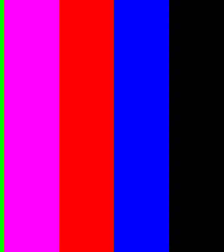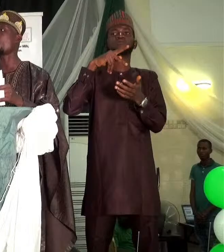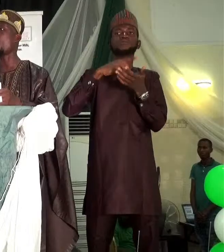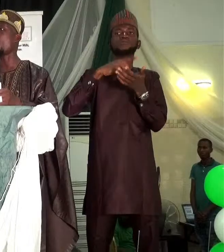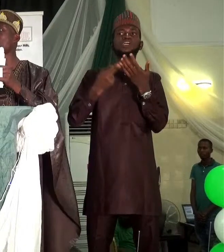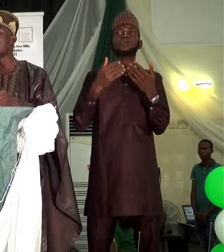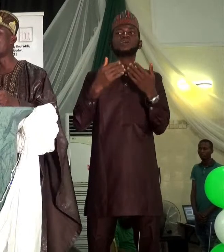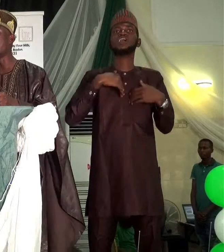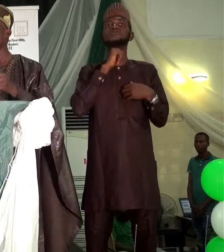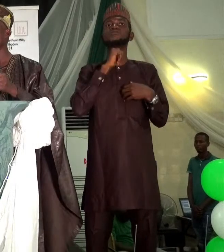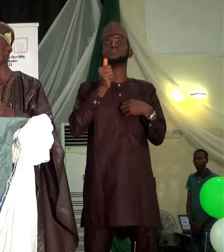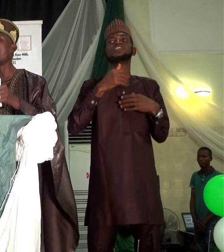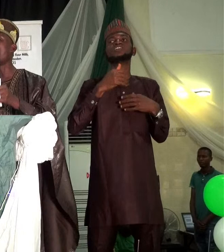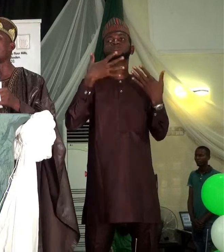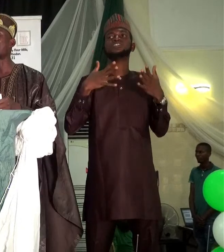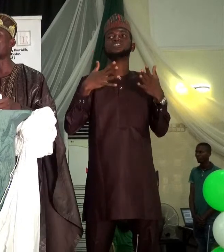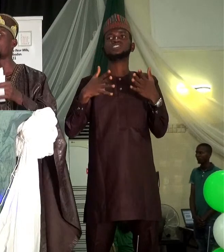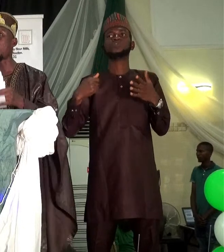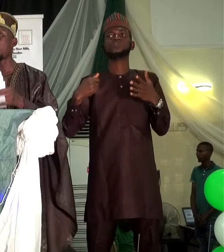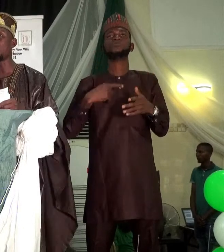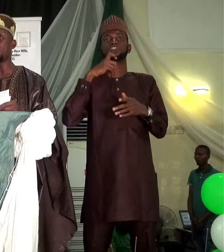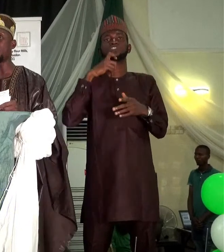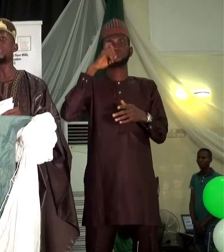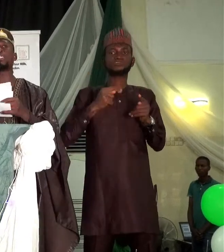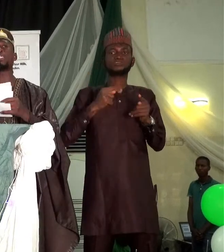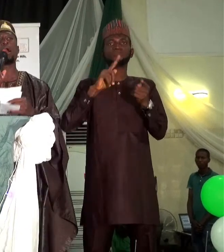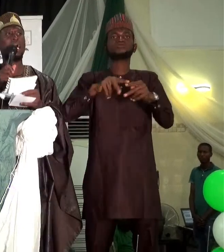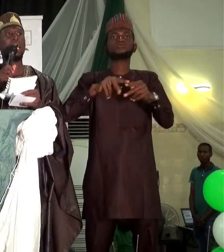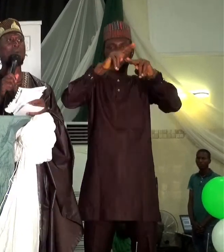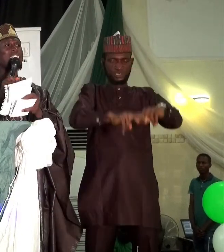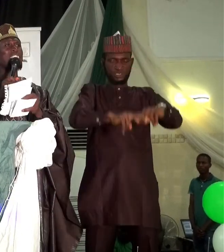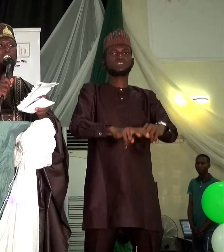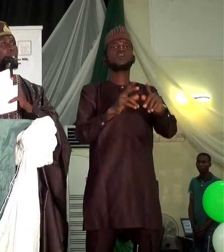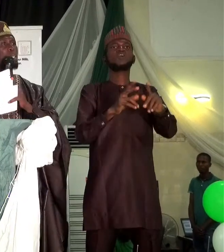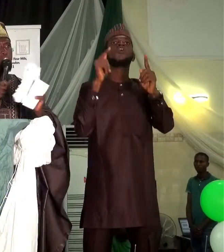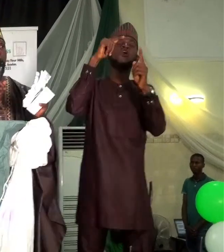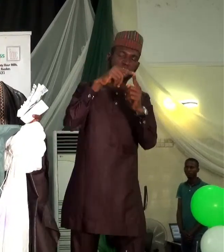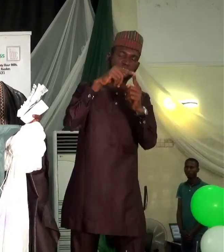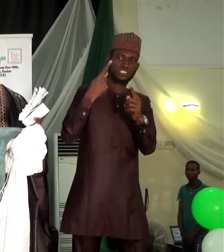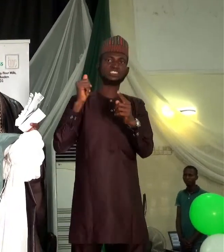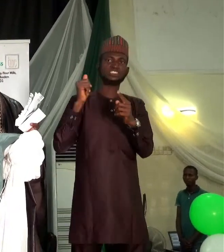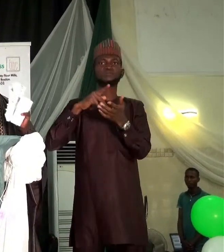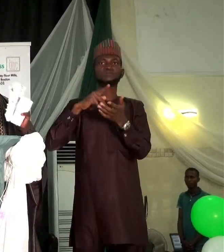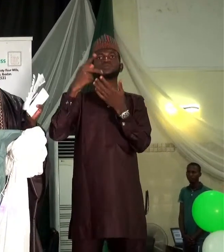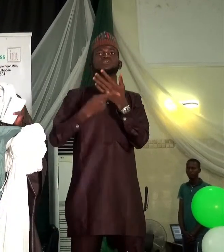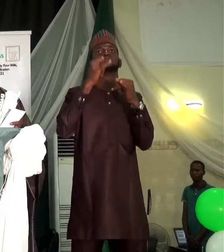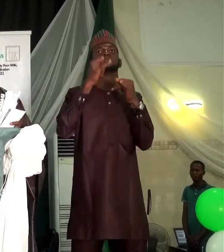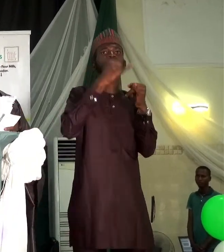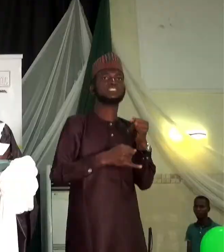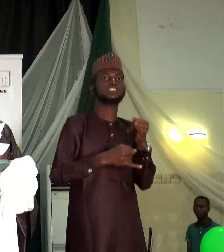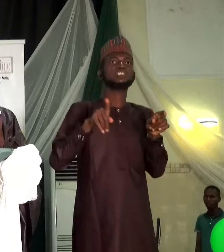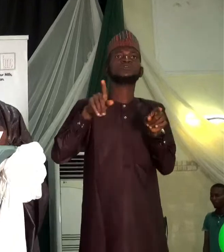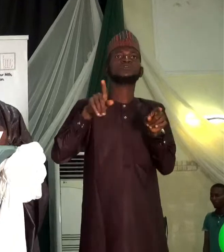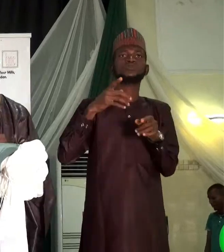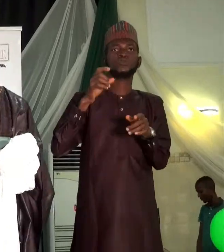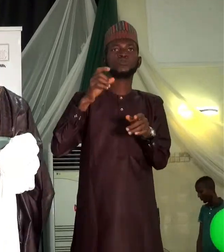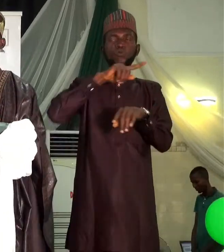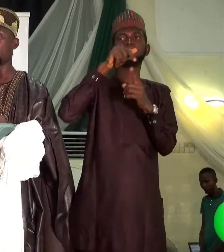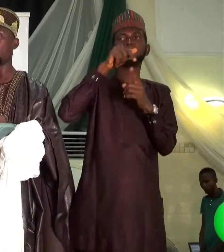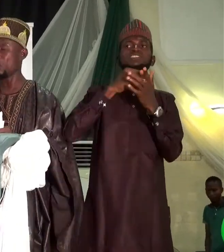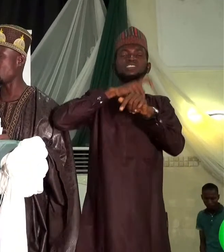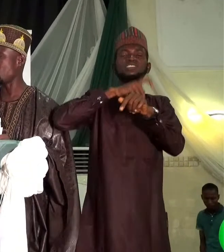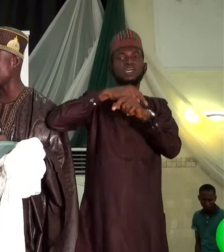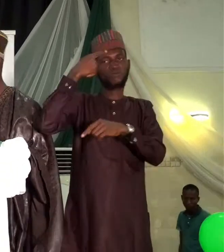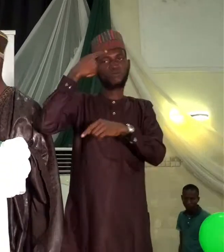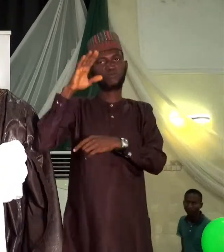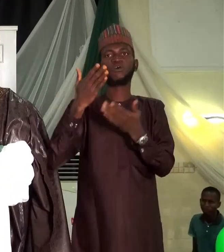Kankan wa o dide te to ba ti pari be to ba pari ba se kirun eto ti wa nle e da ko tori olohun olohun so wa lesa dada yo